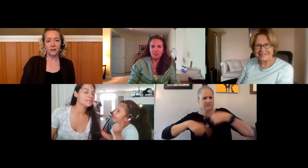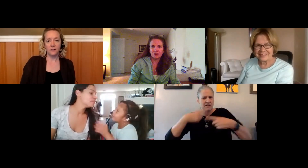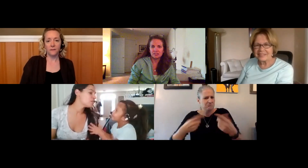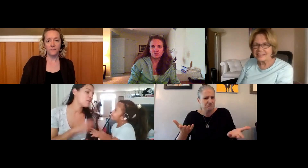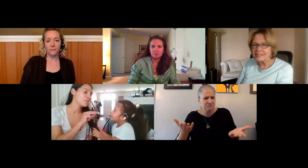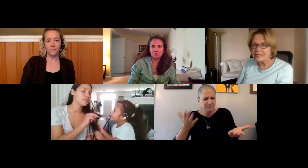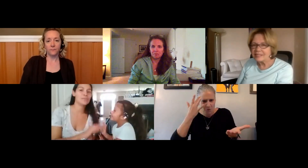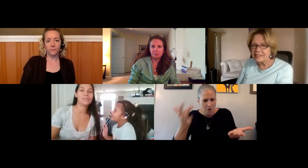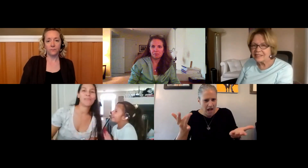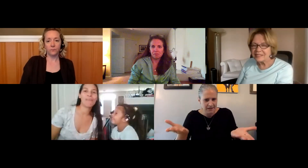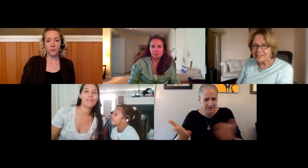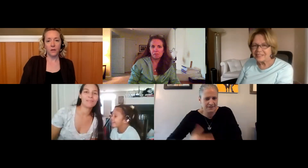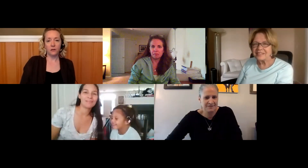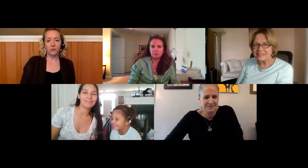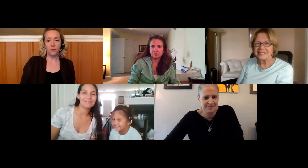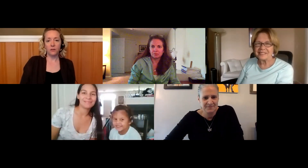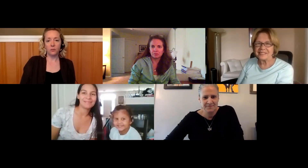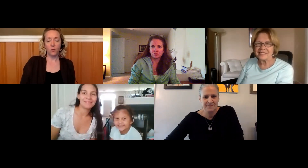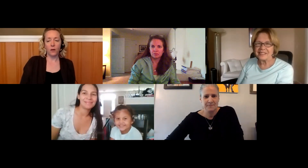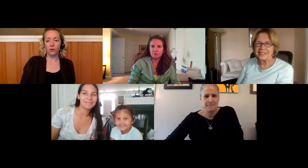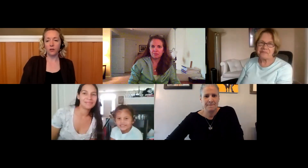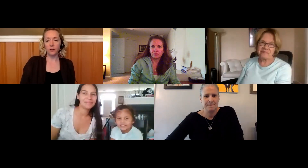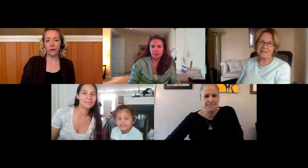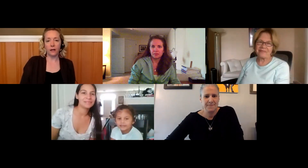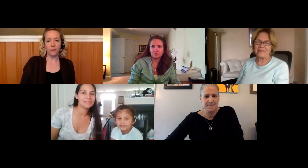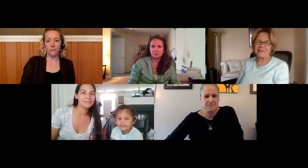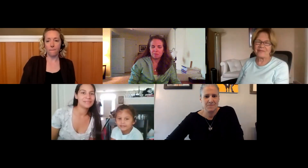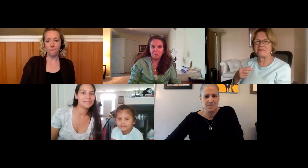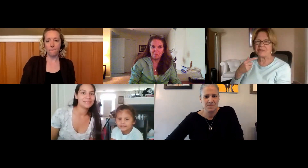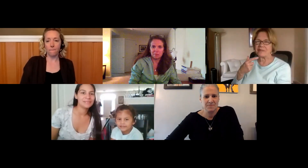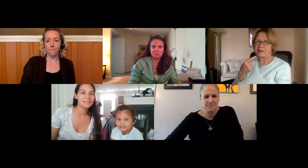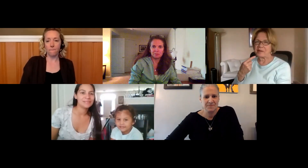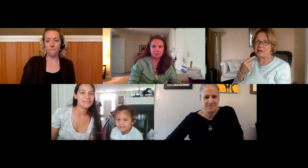No. Okay, so tell me a little bit why you're learning the sign.